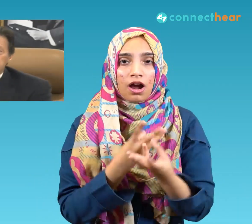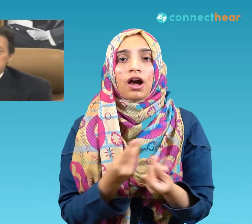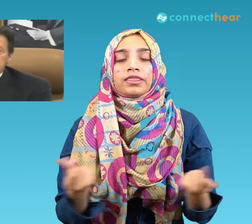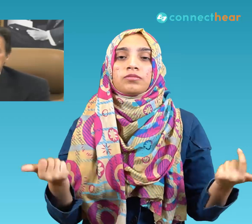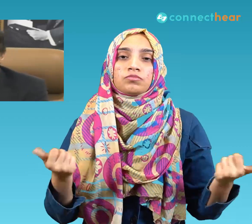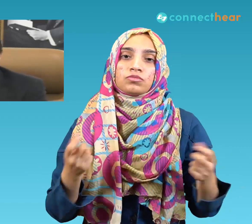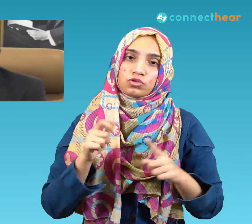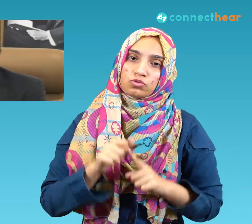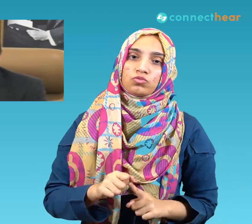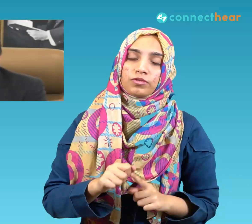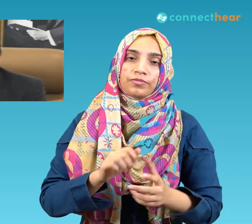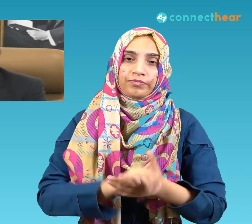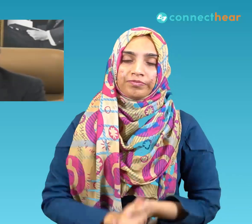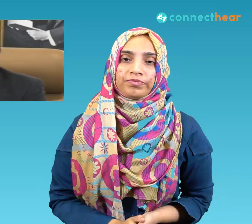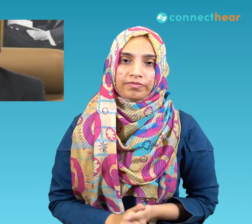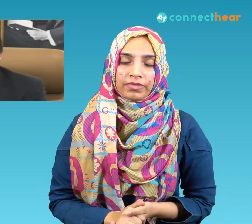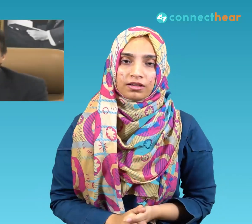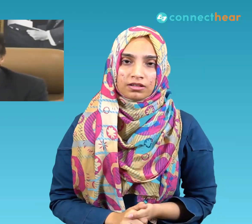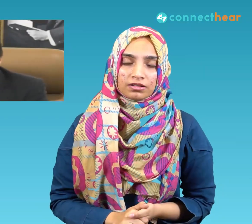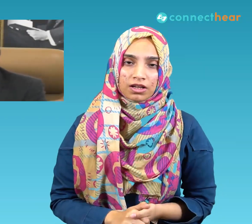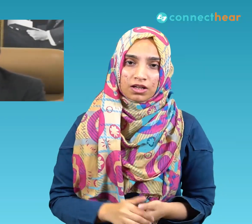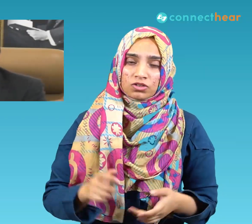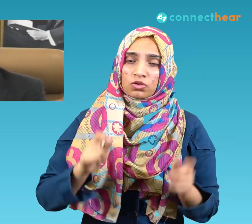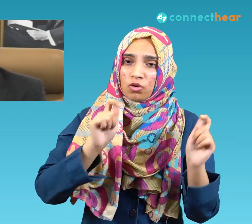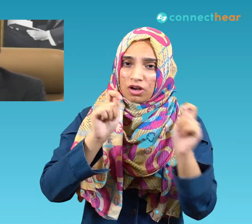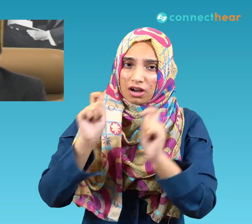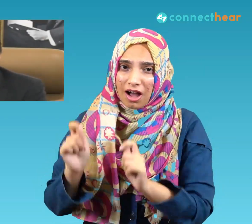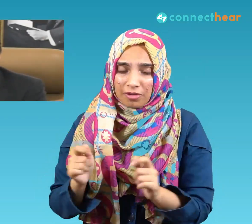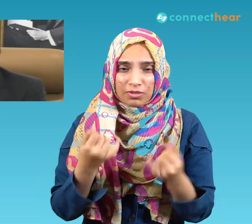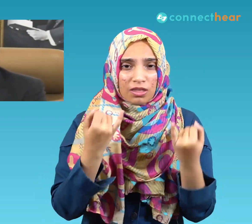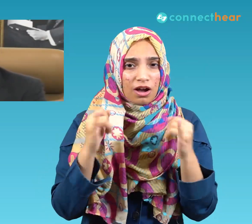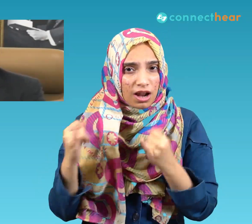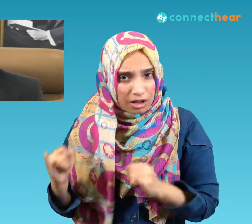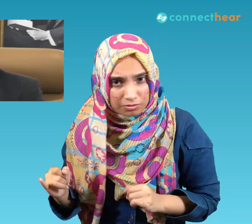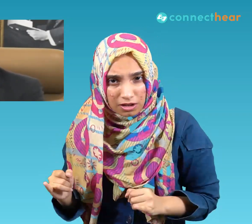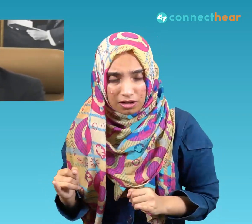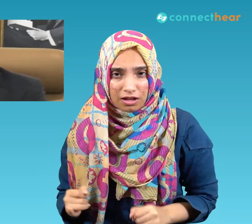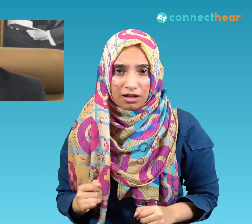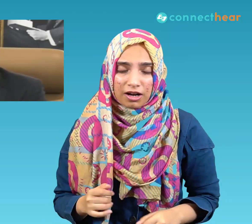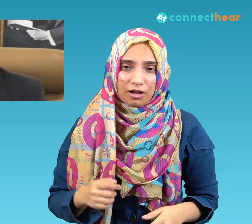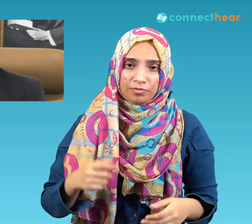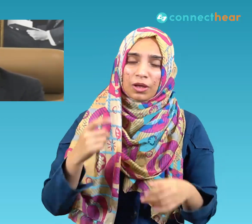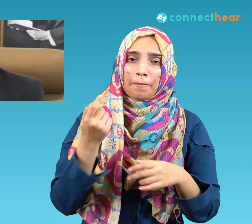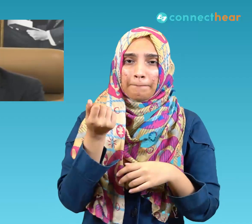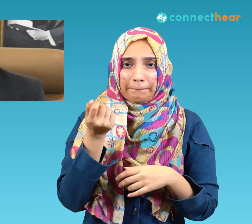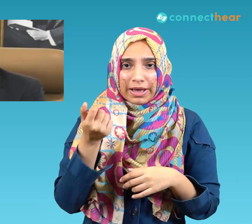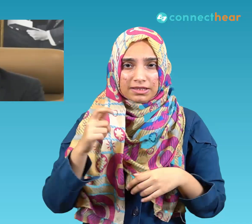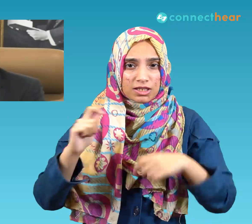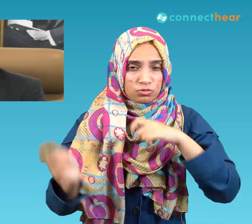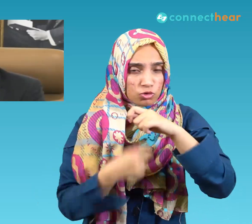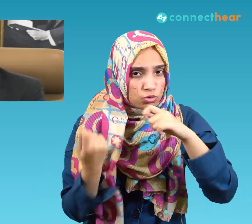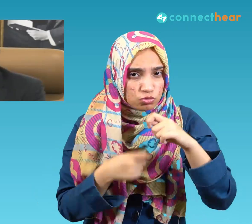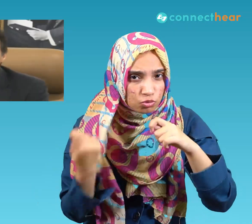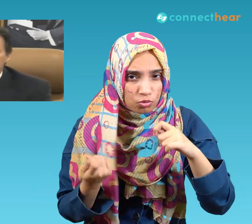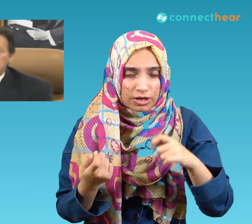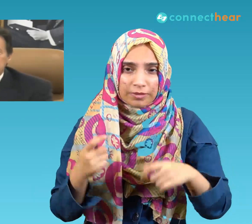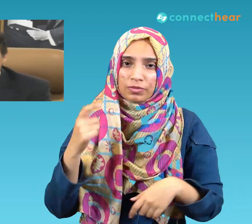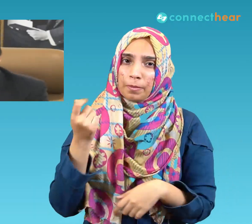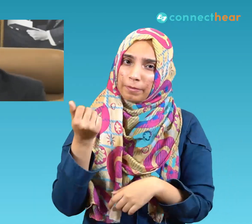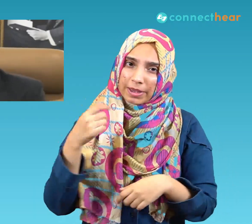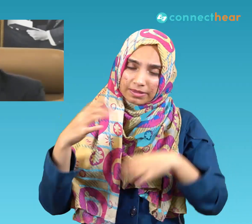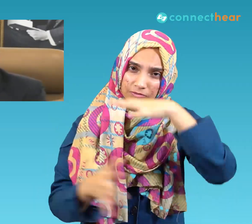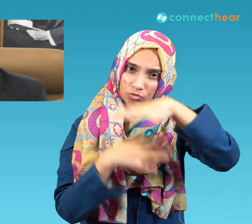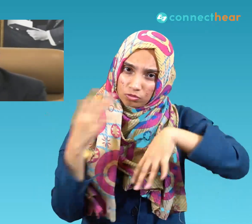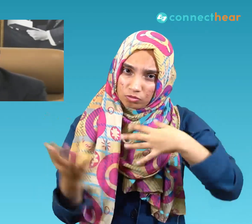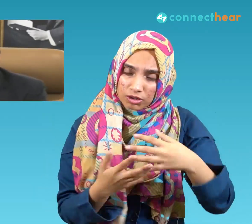where illegal, illicit flows of money leave our country to offshore accounts and so on.